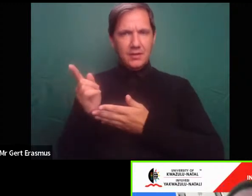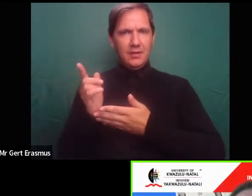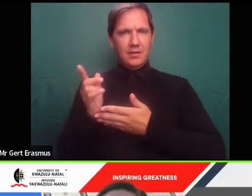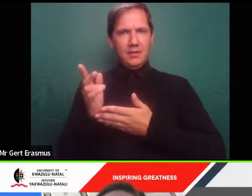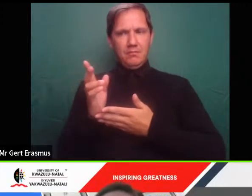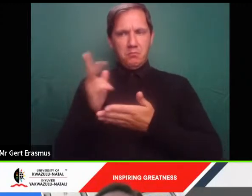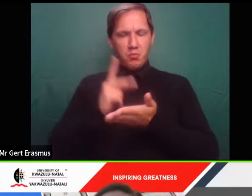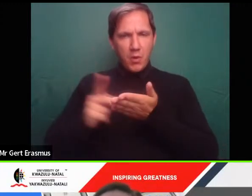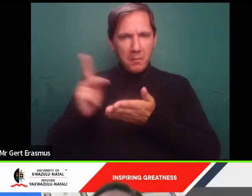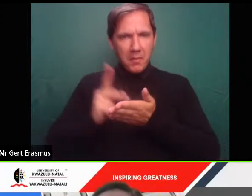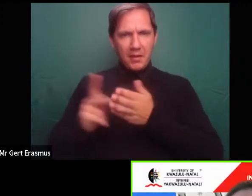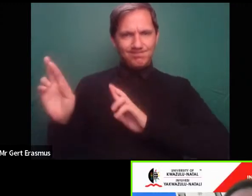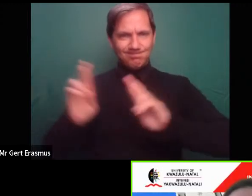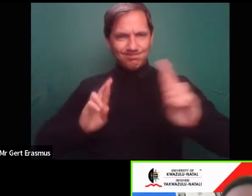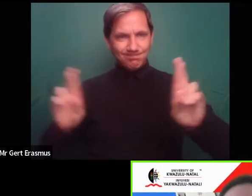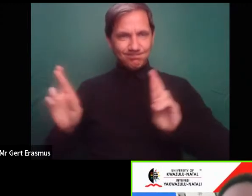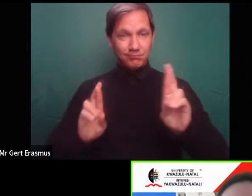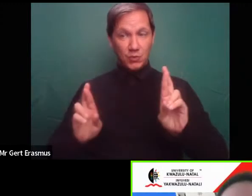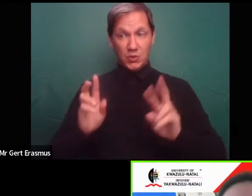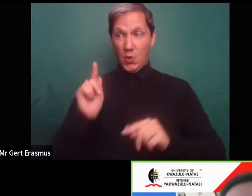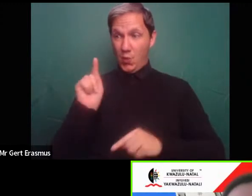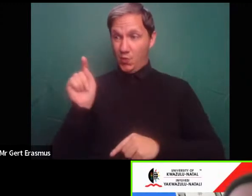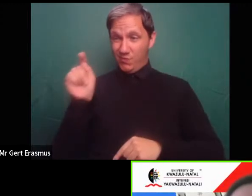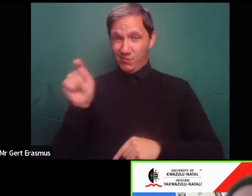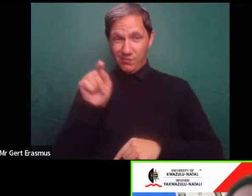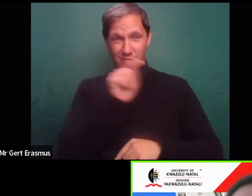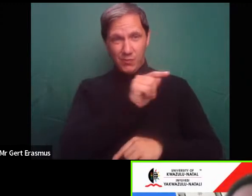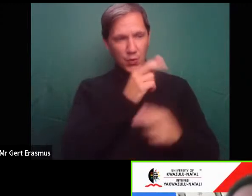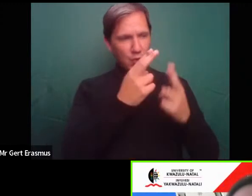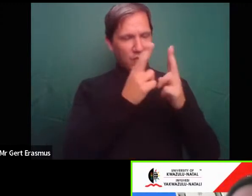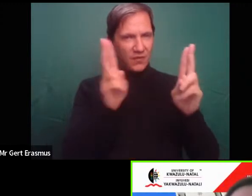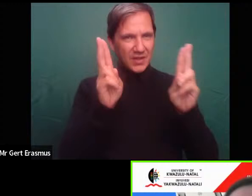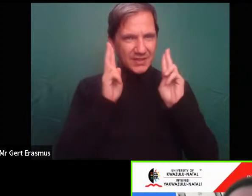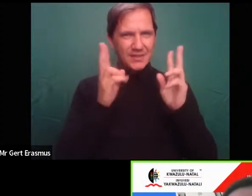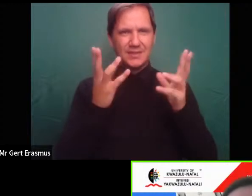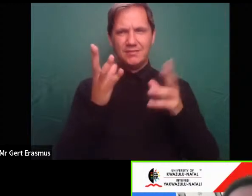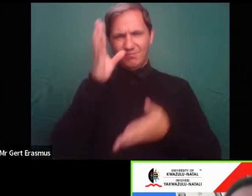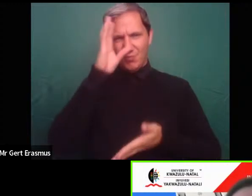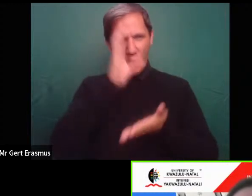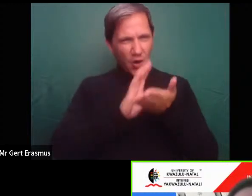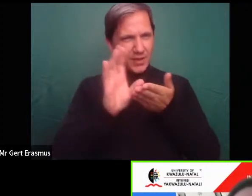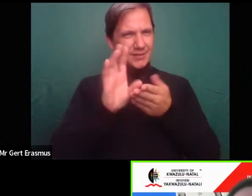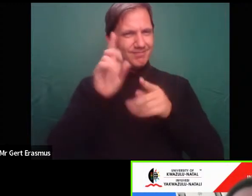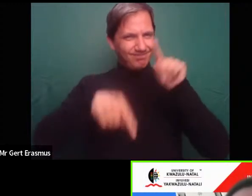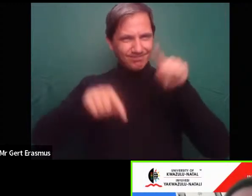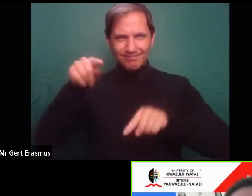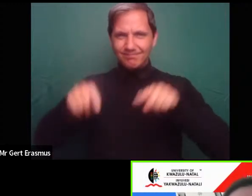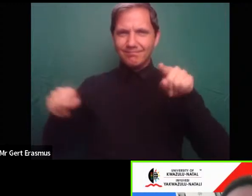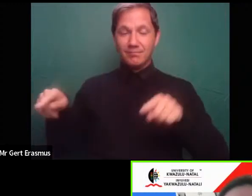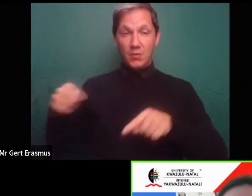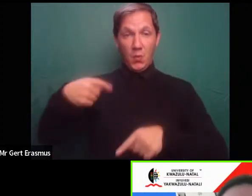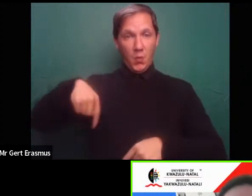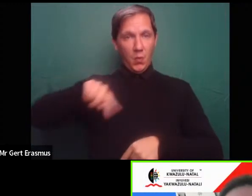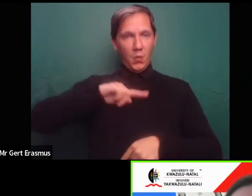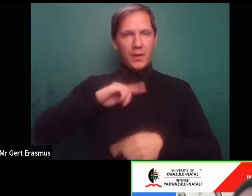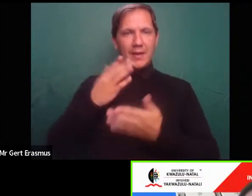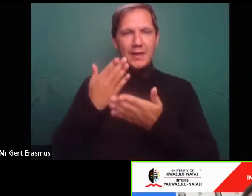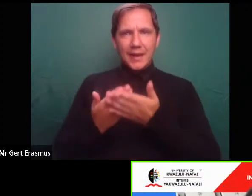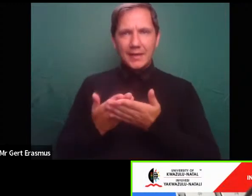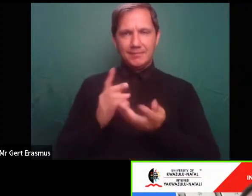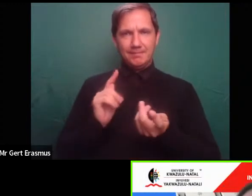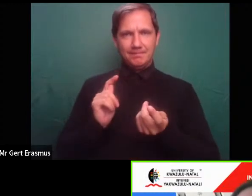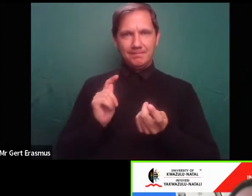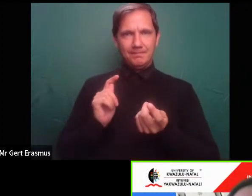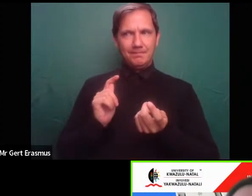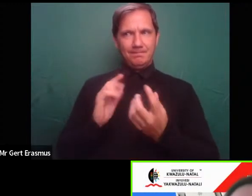tertiary institutions, as institutions of higher education, can make the